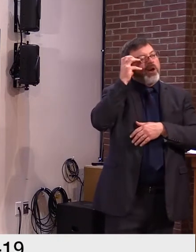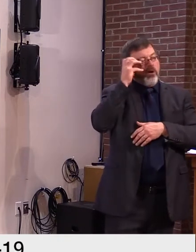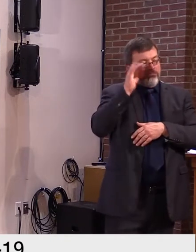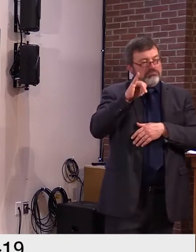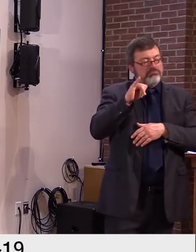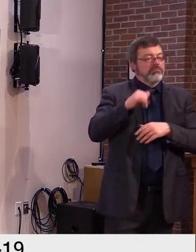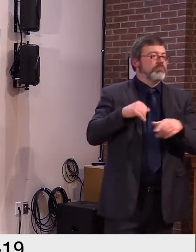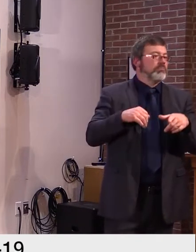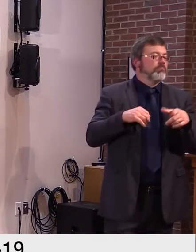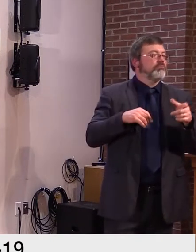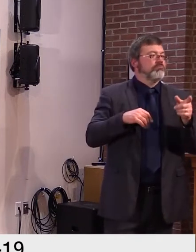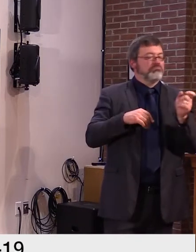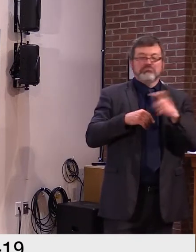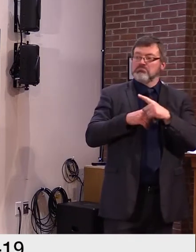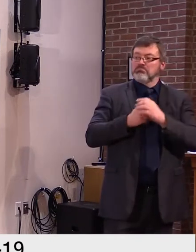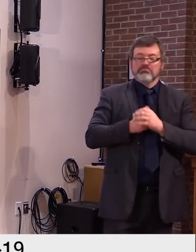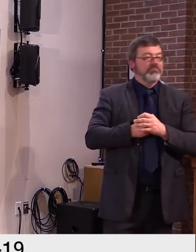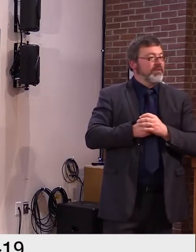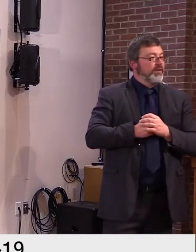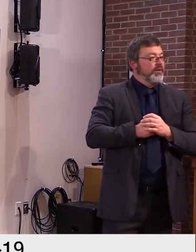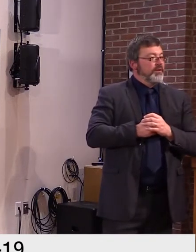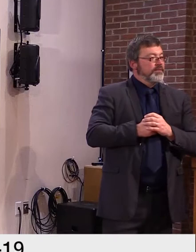Hi.